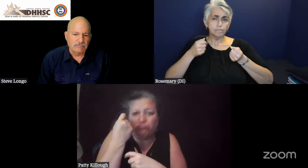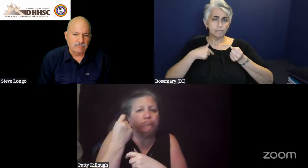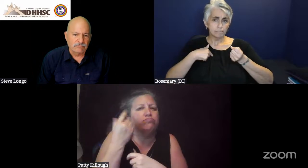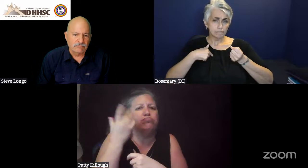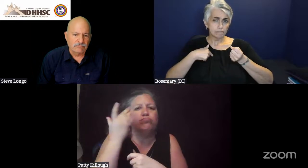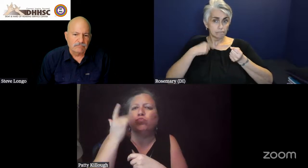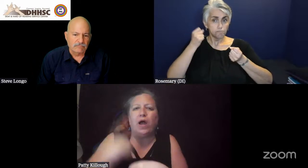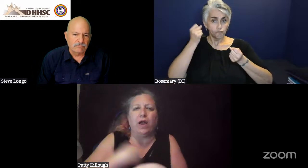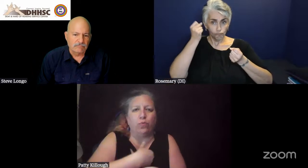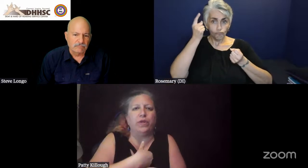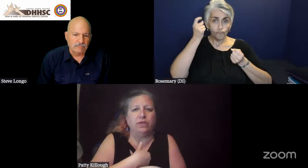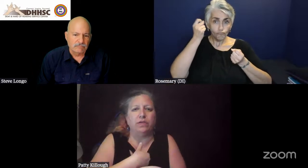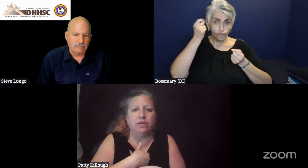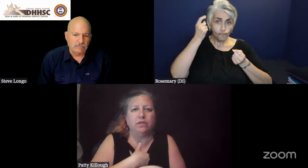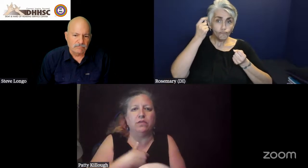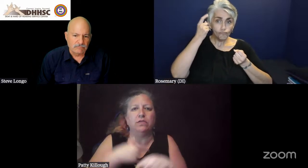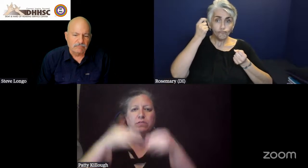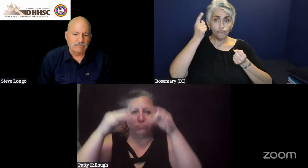think.